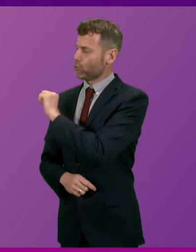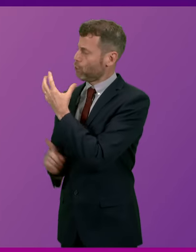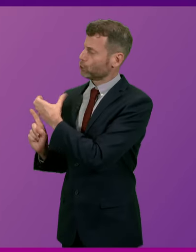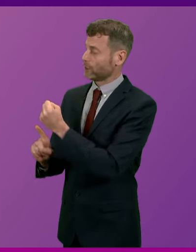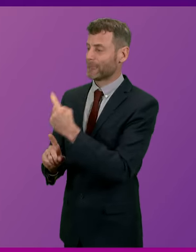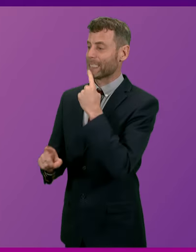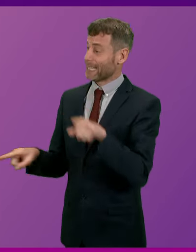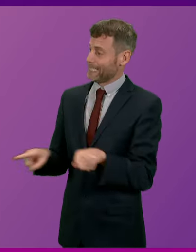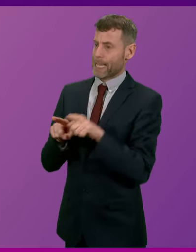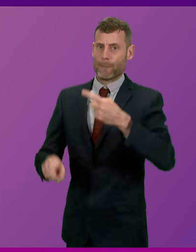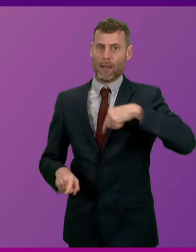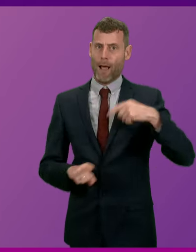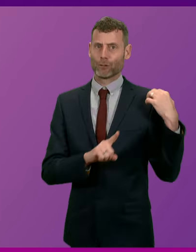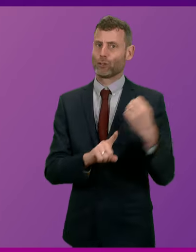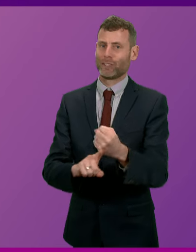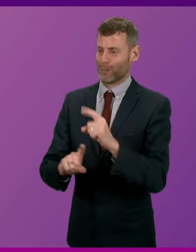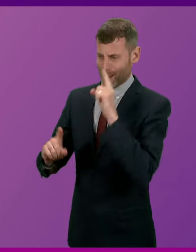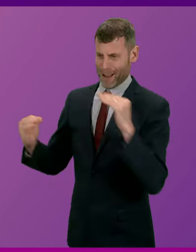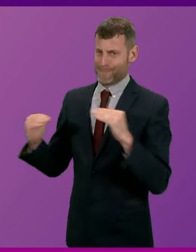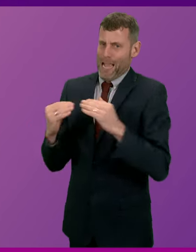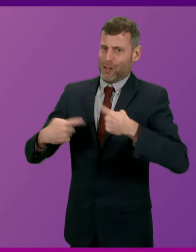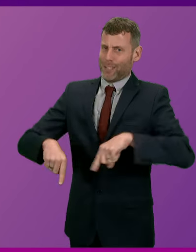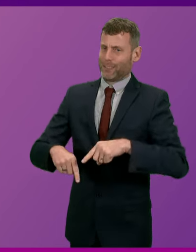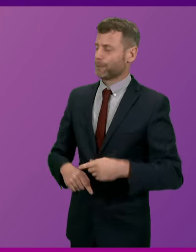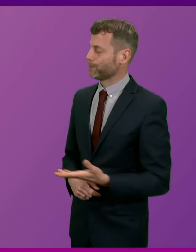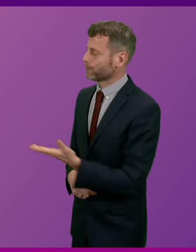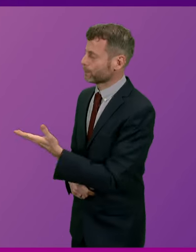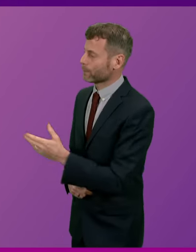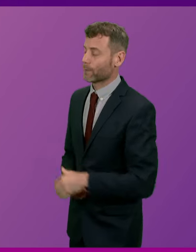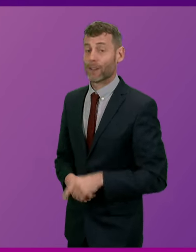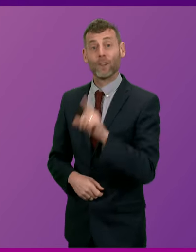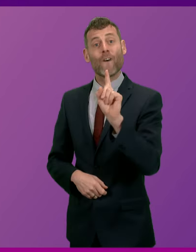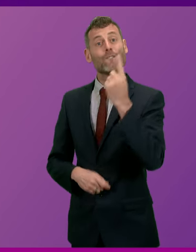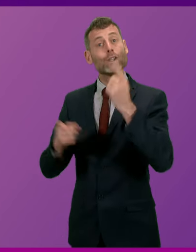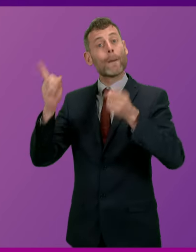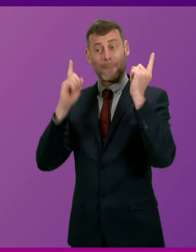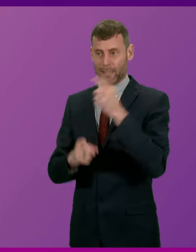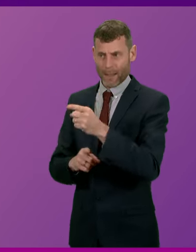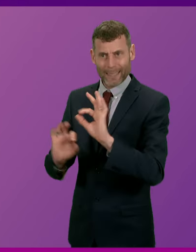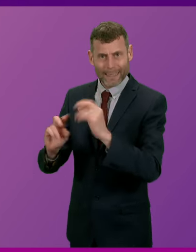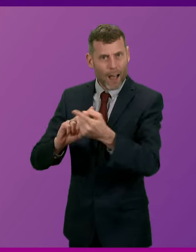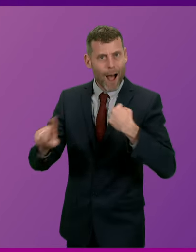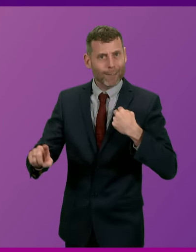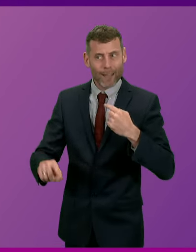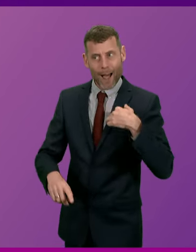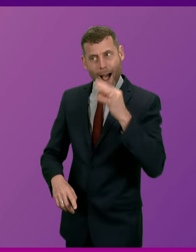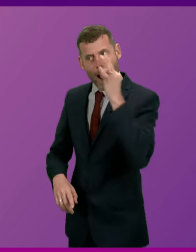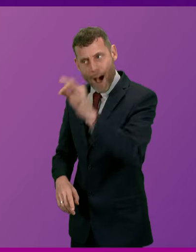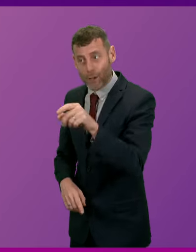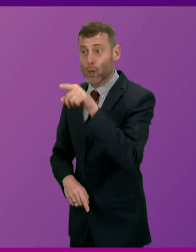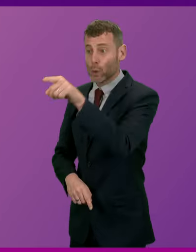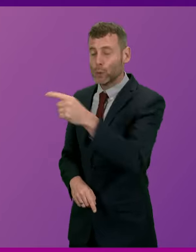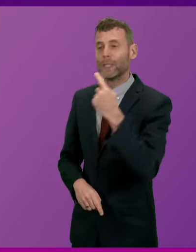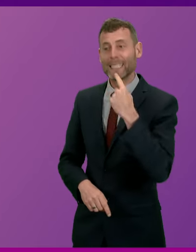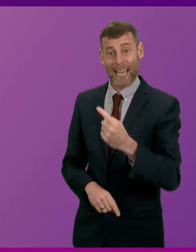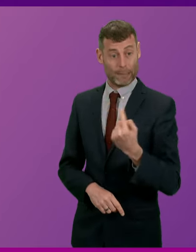Douglas Ross. Well, the First Minister completely avoided saying what happened in that 48-hour period where he